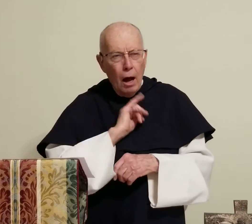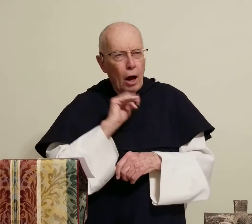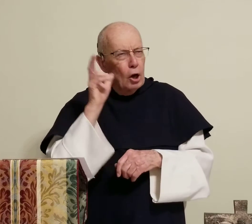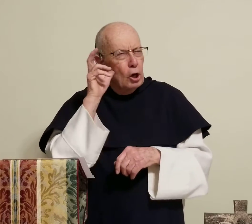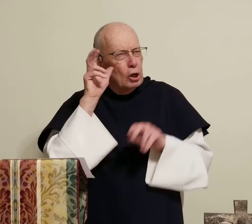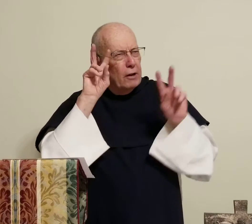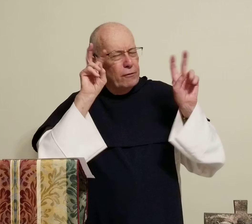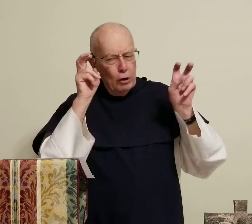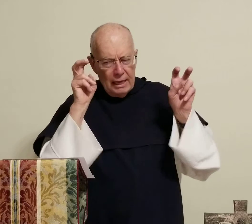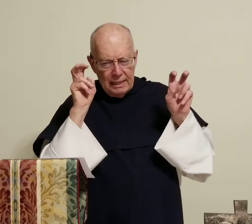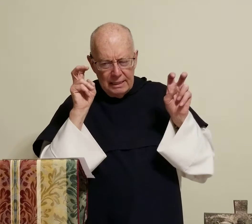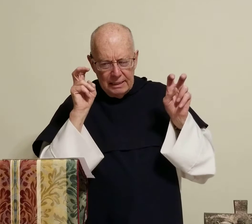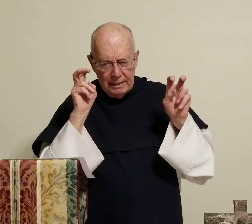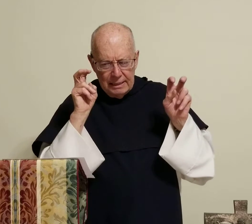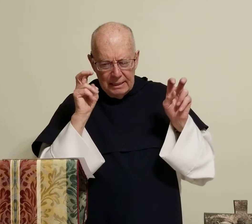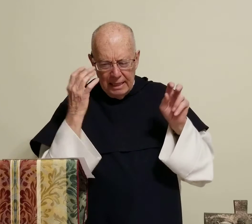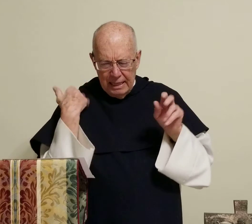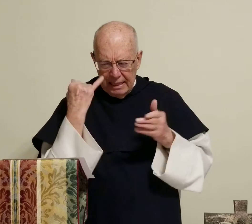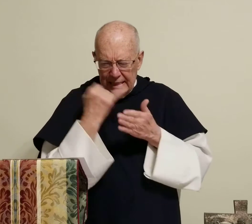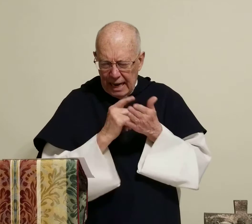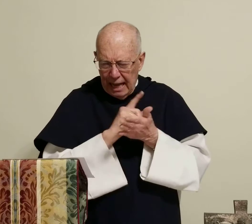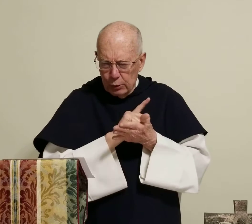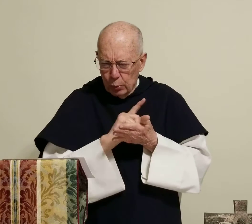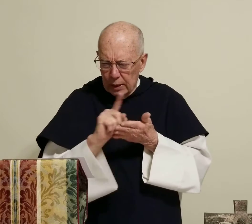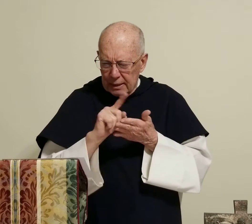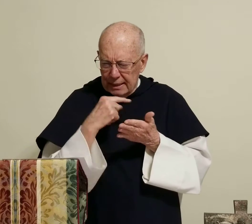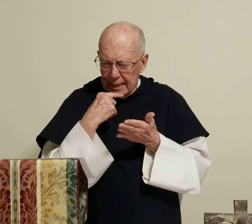Our other place, the Lord will serve.